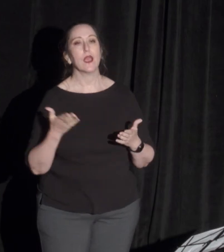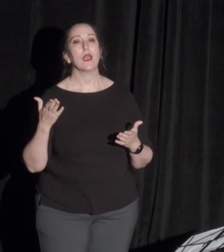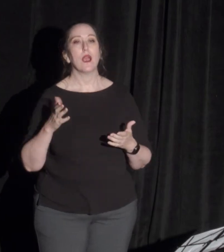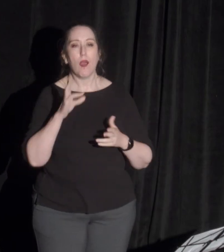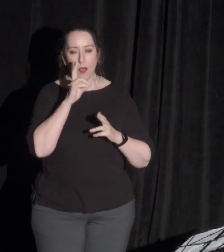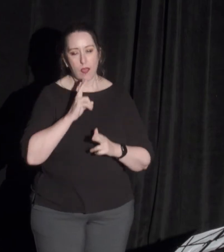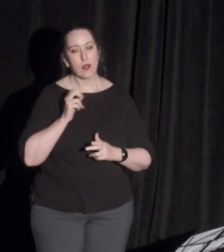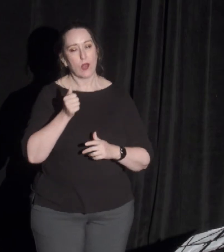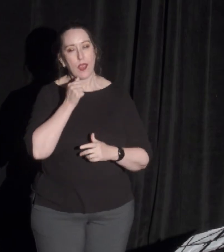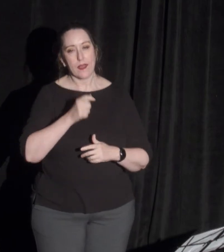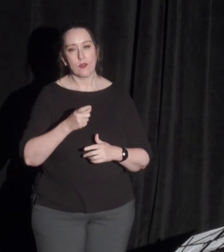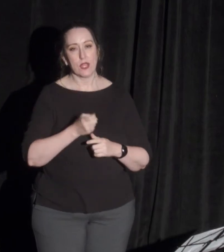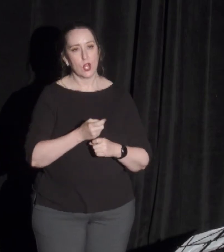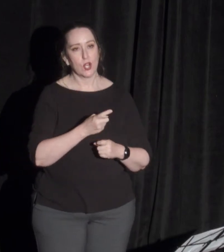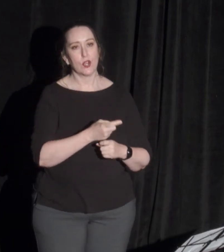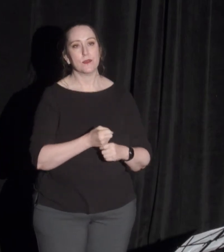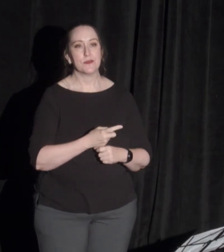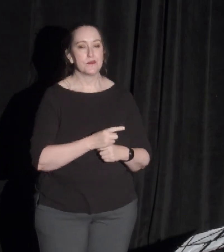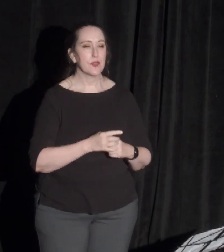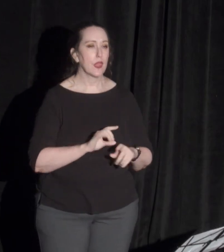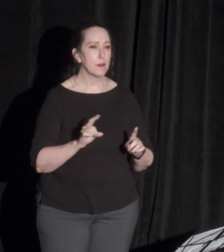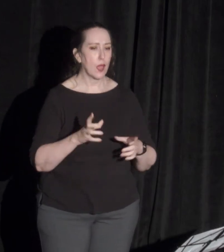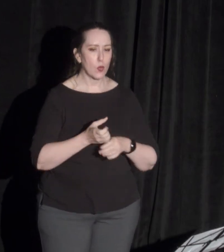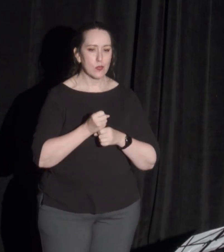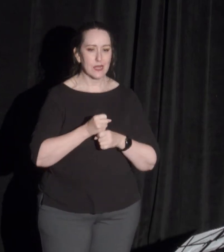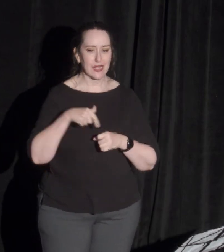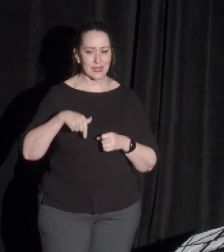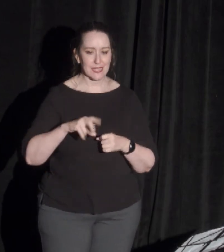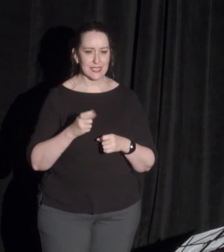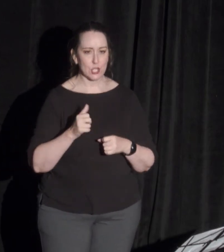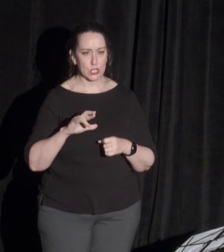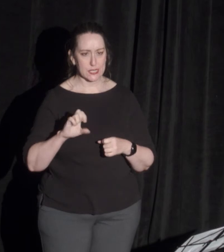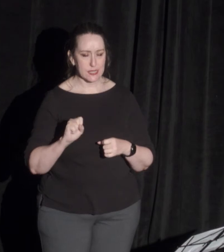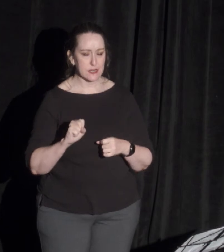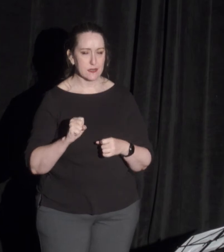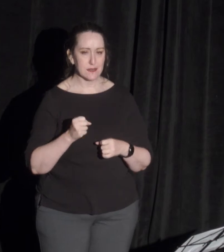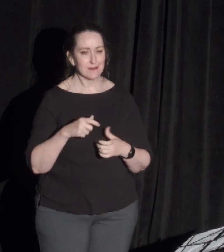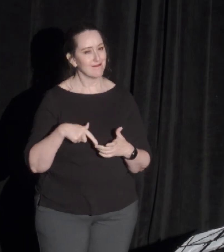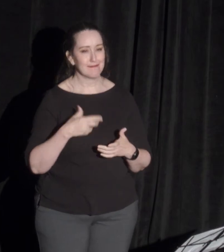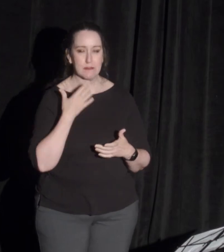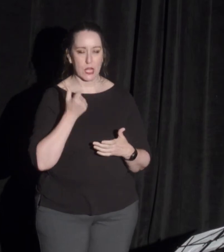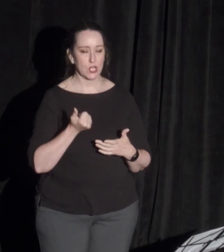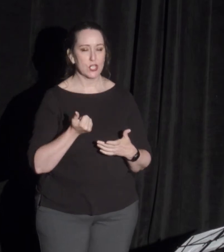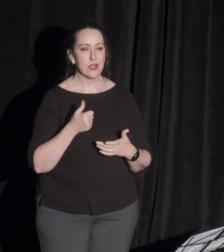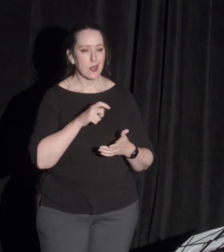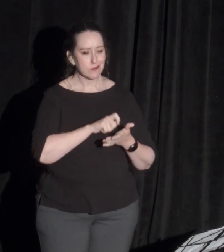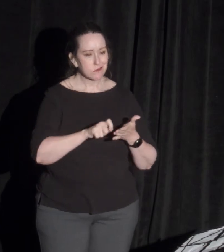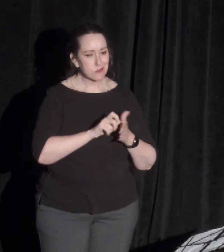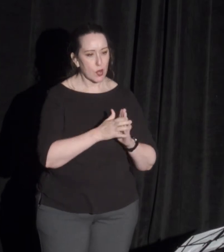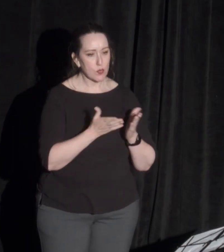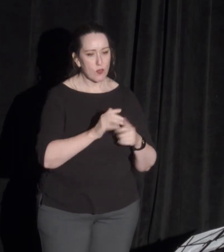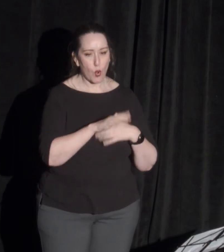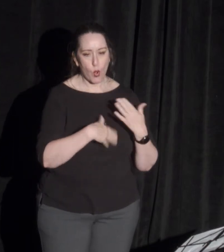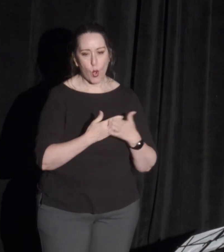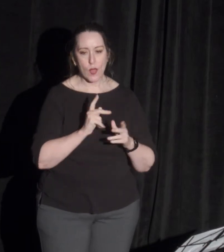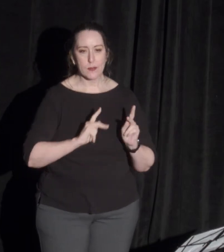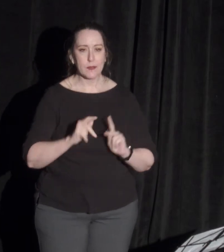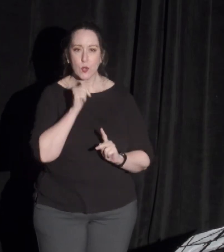year. But winning for this series is even better. I wrote these books for all the people who don't get to see ourselves in